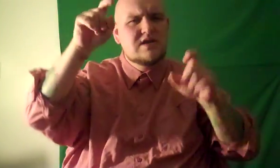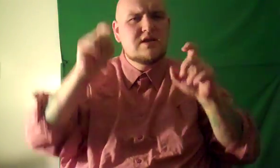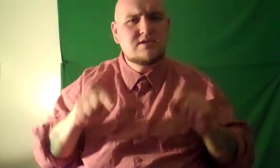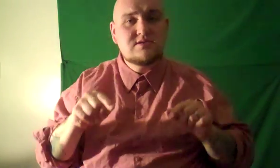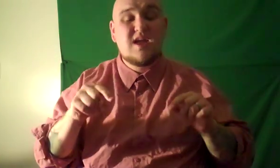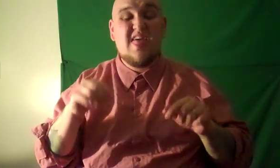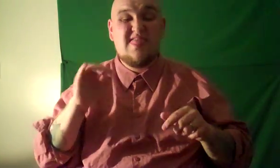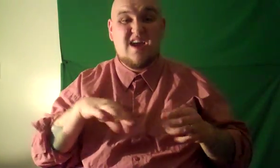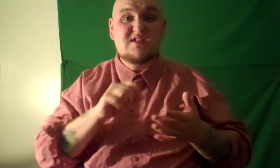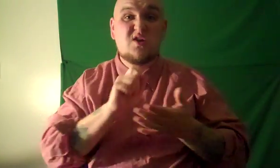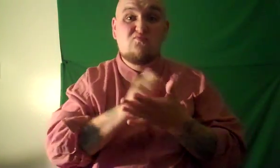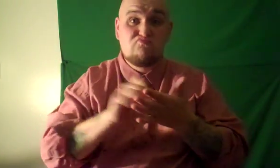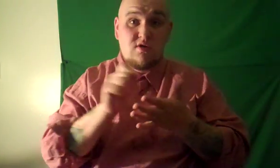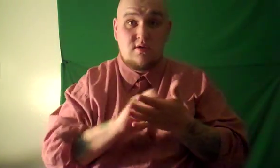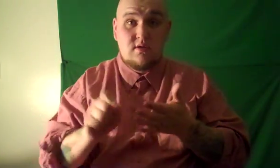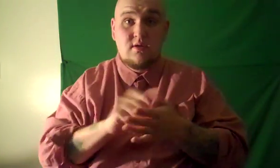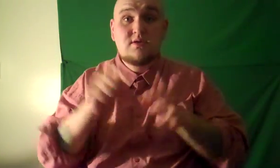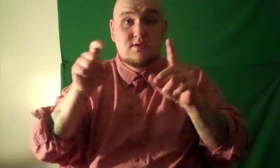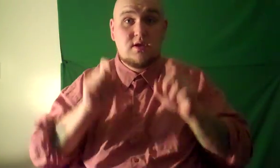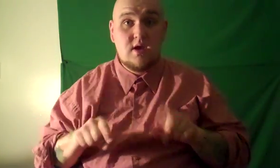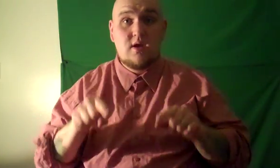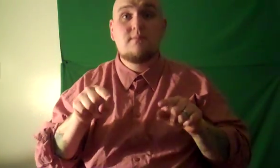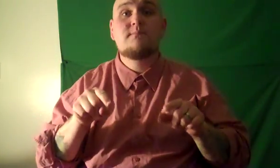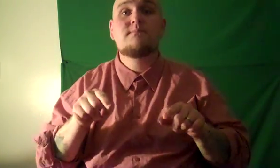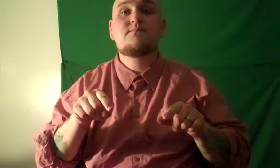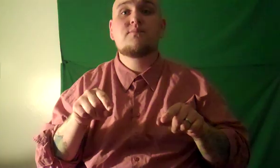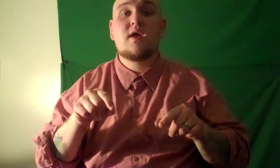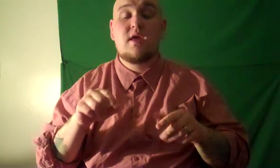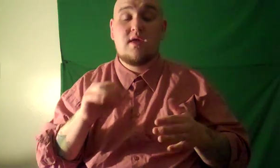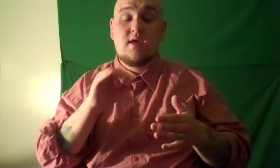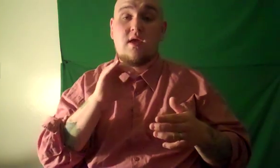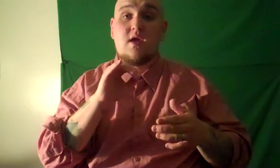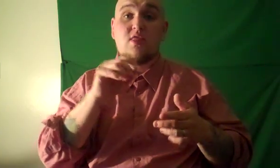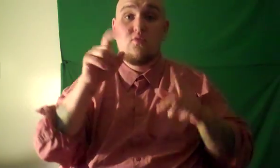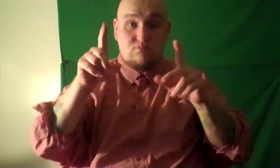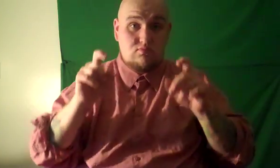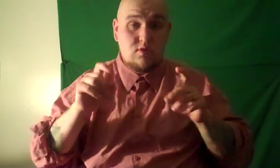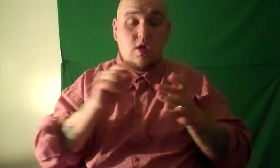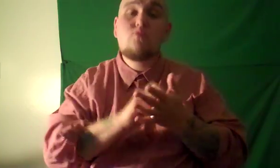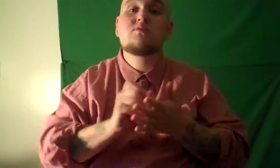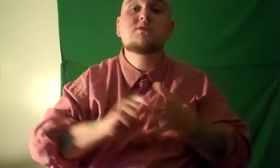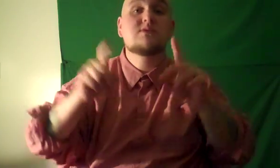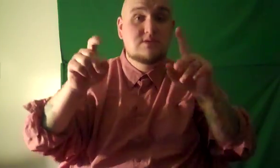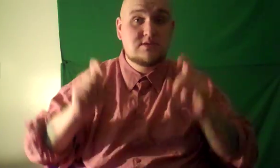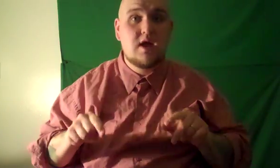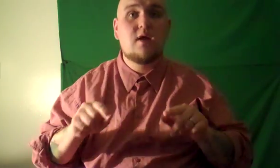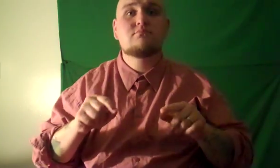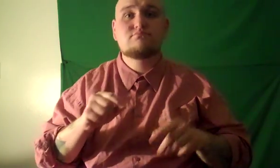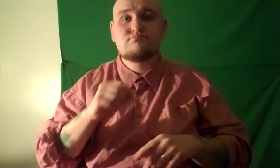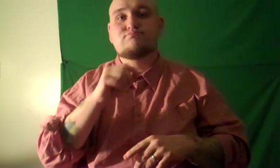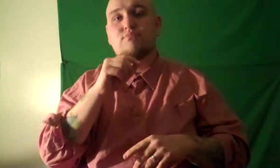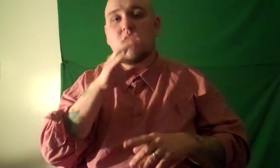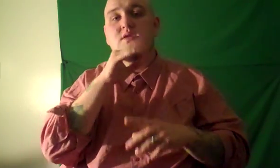written examination. And the written exam, which we'll talk a little bit more about on a different video,